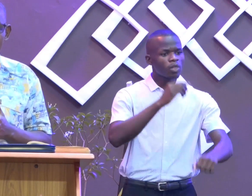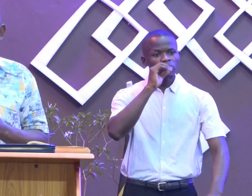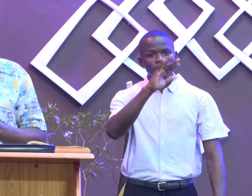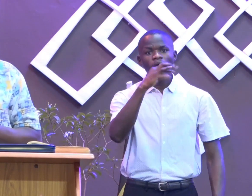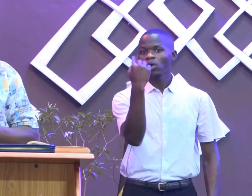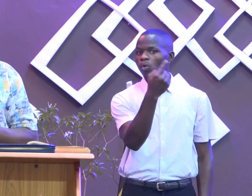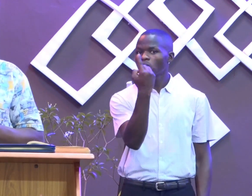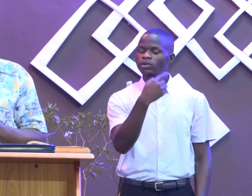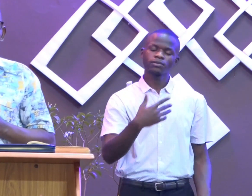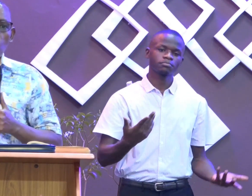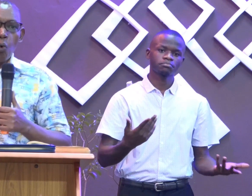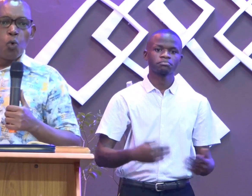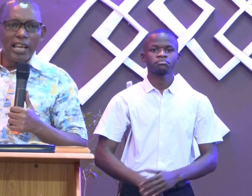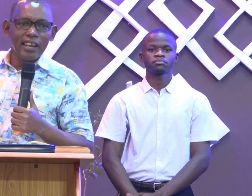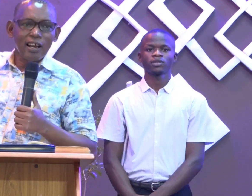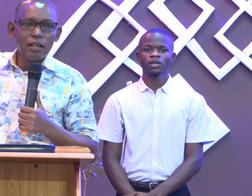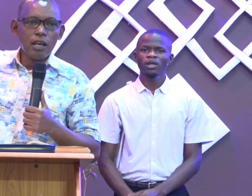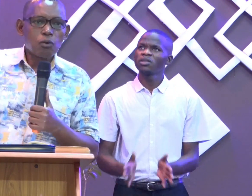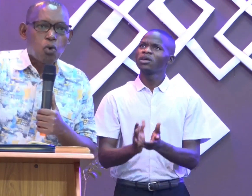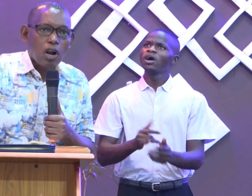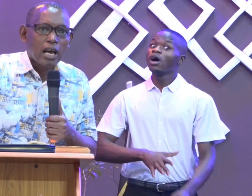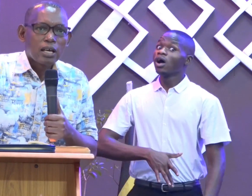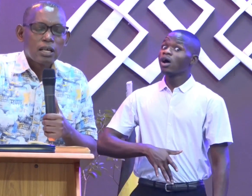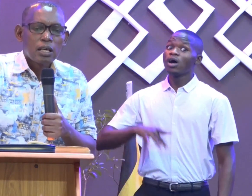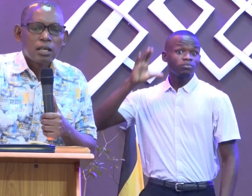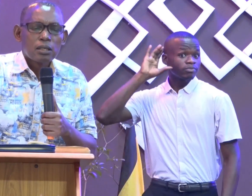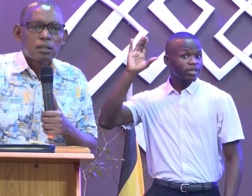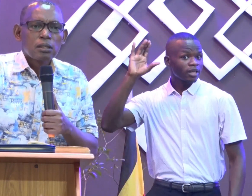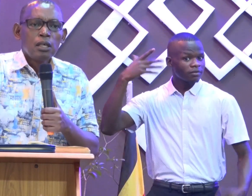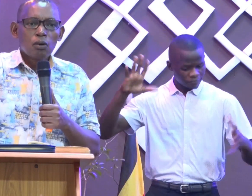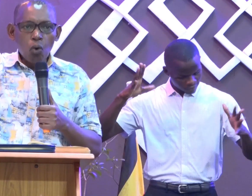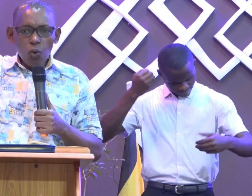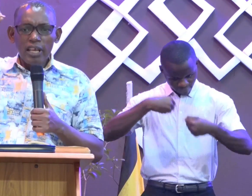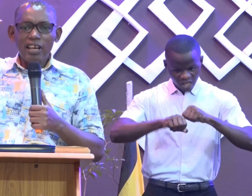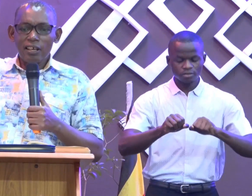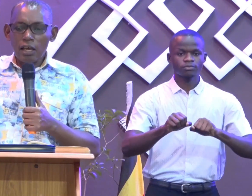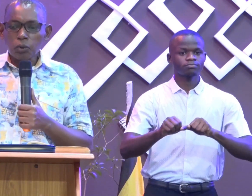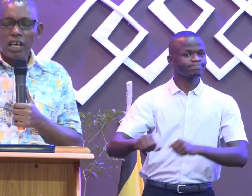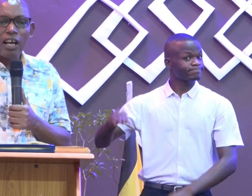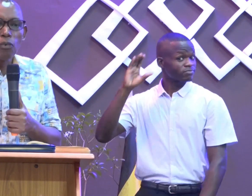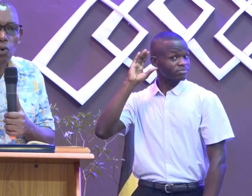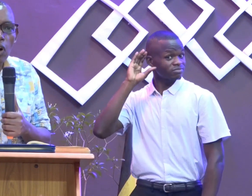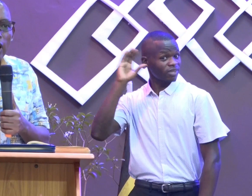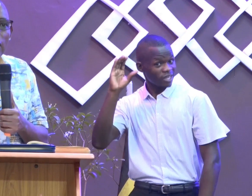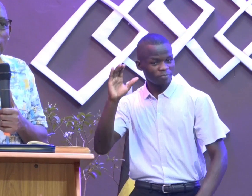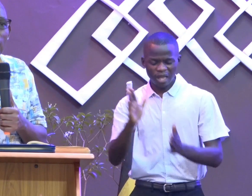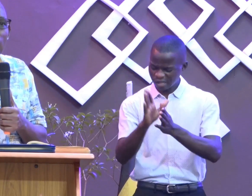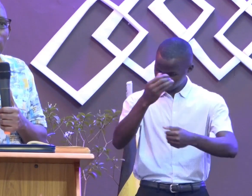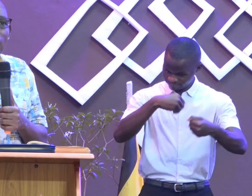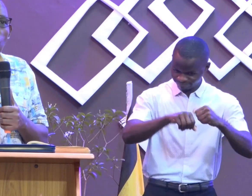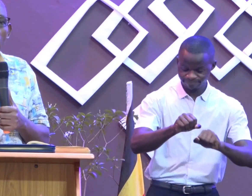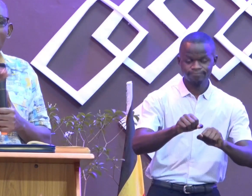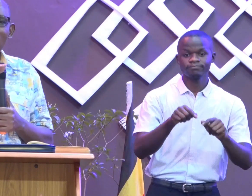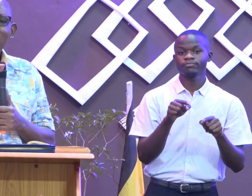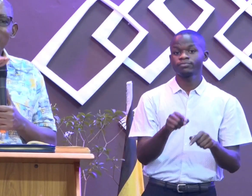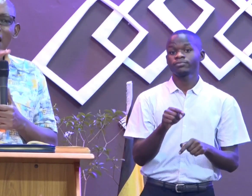It's not a time of merely speaking. Hearing and putting in action. Hearing and